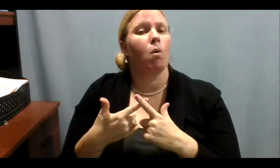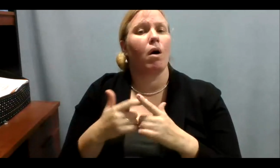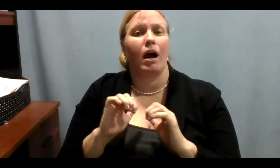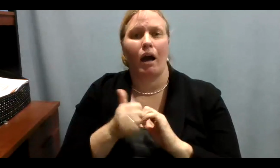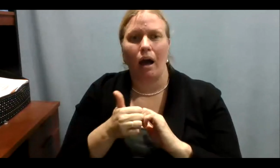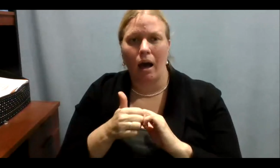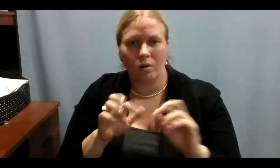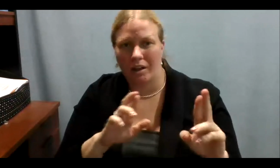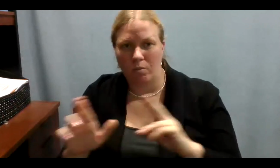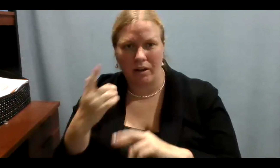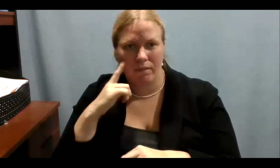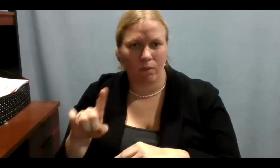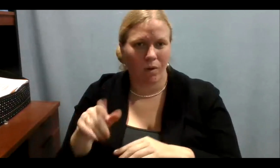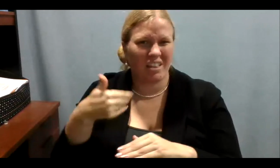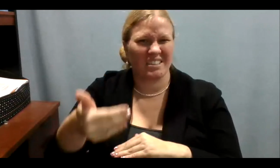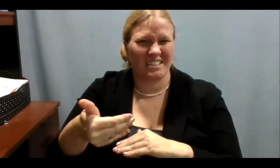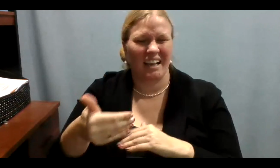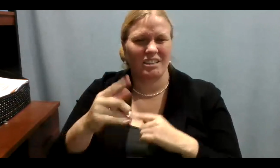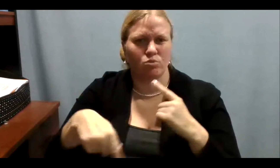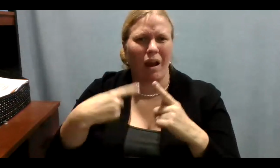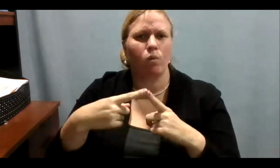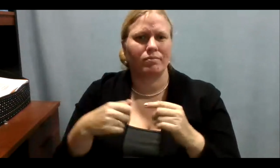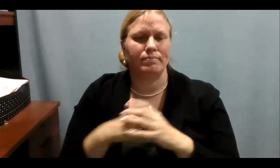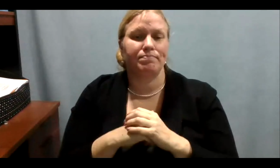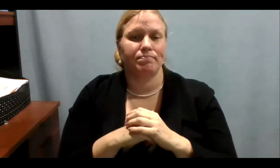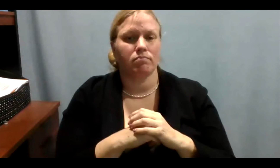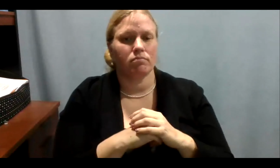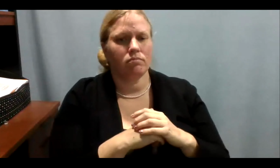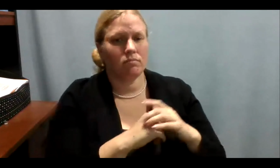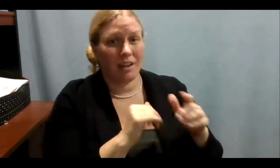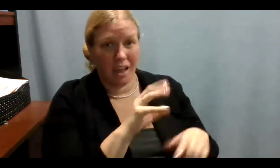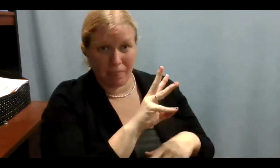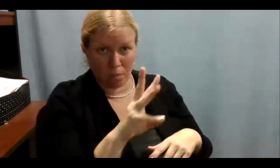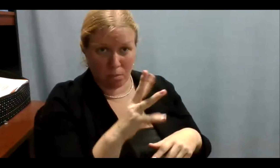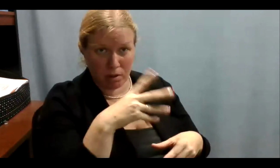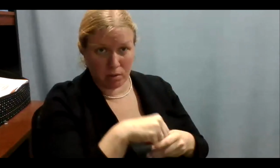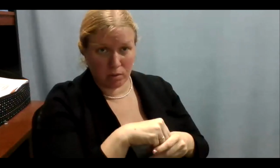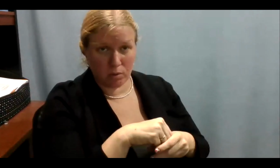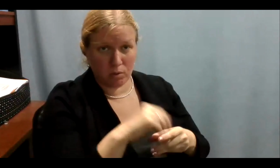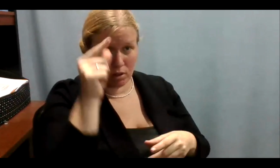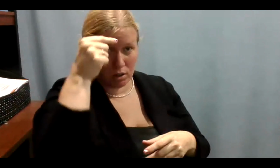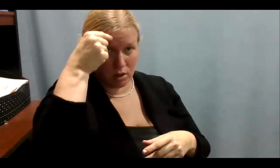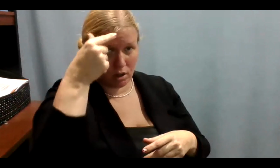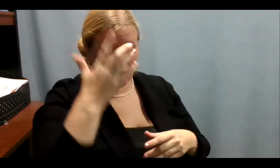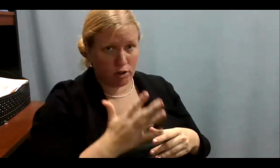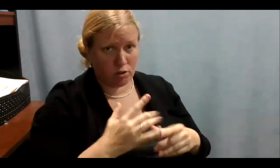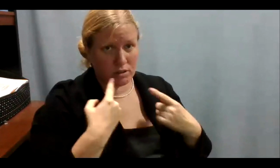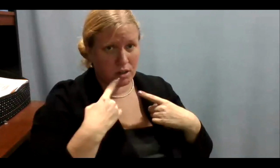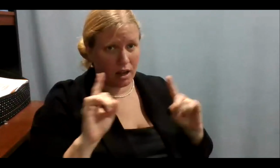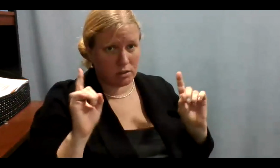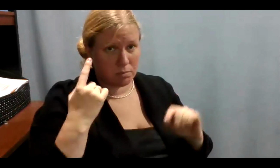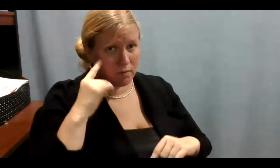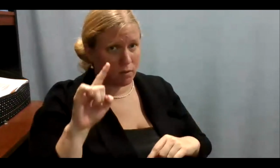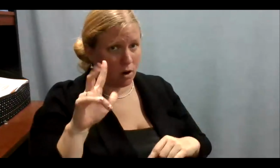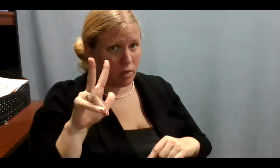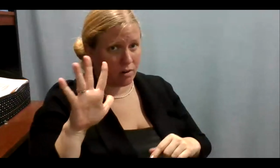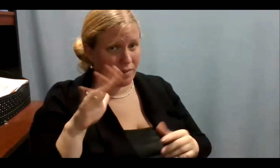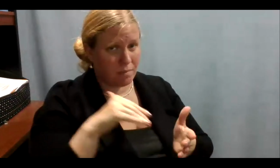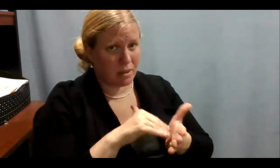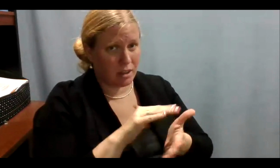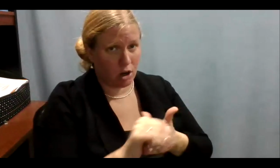about how to get ready for this next round. And does that webinar also include the governor's announcement for his $35 million?